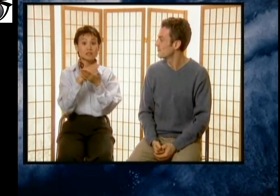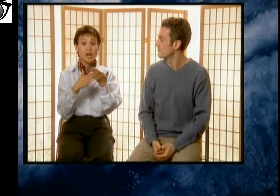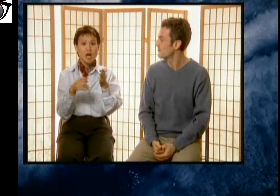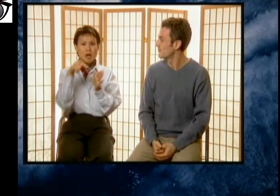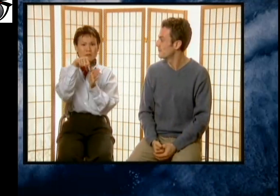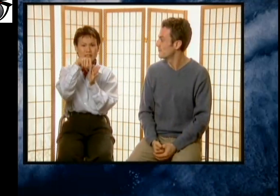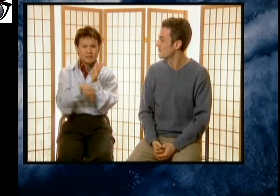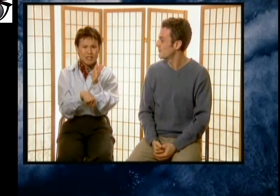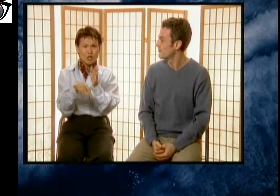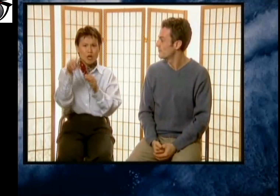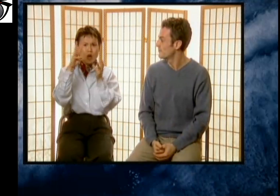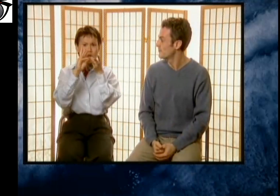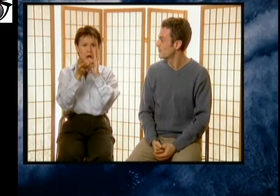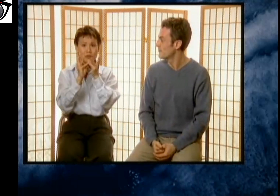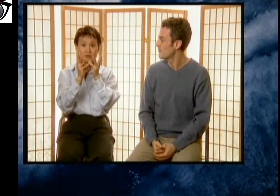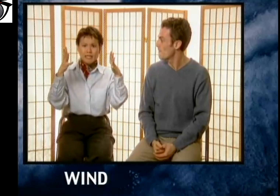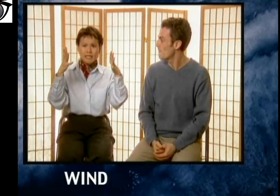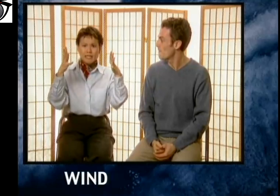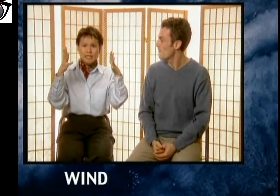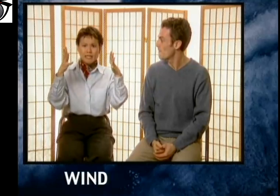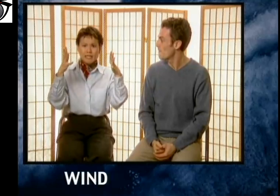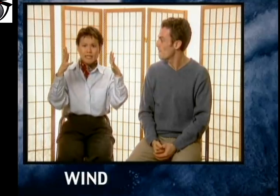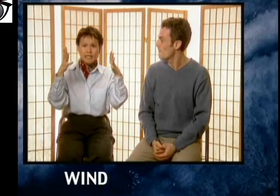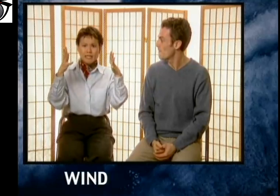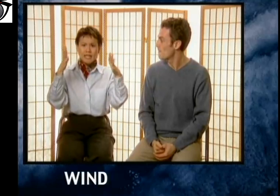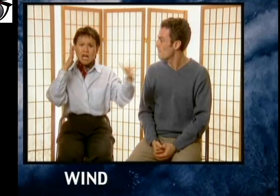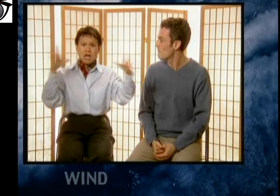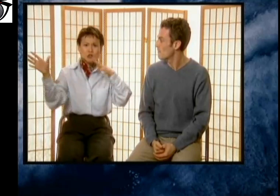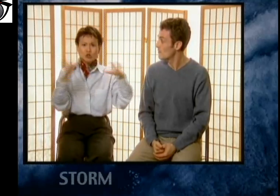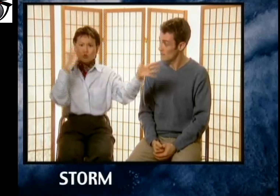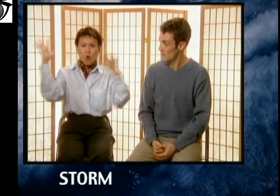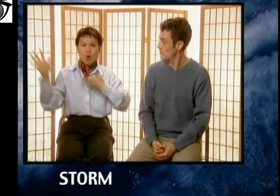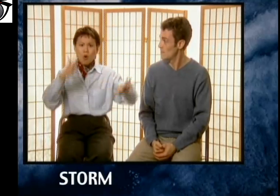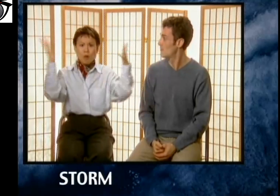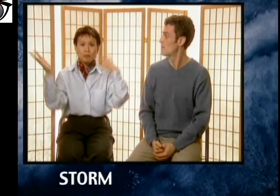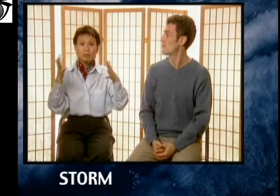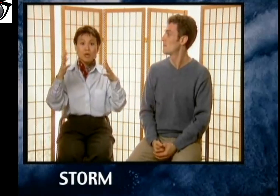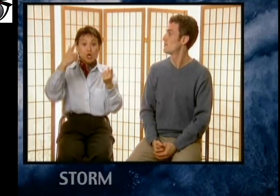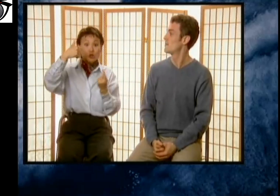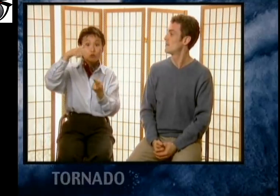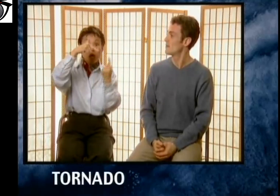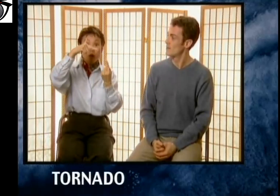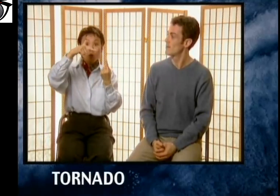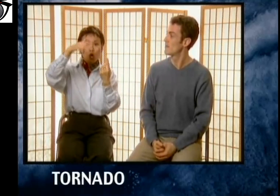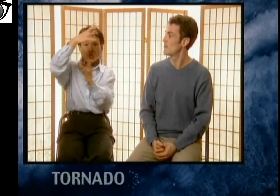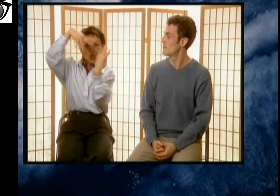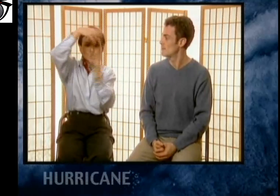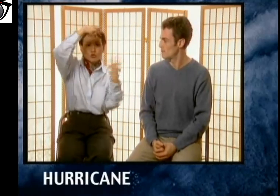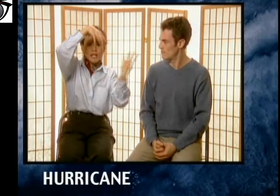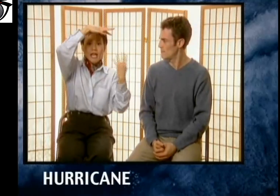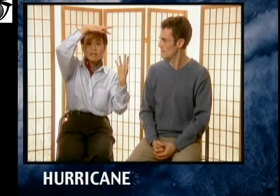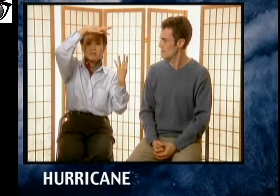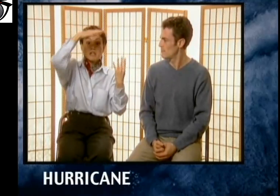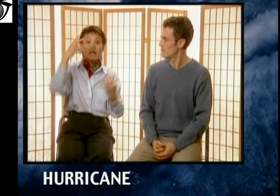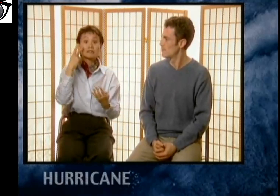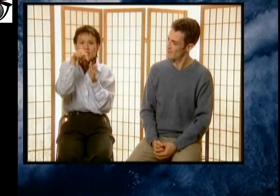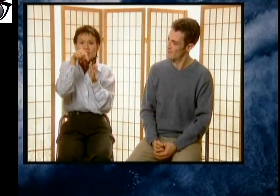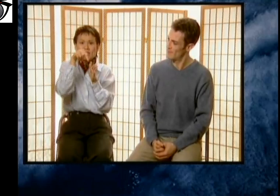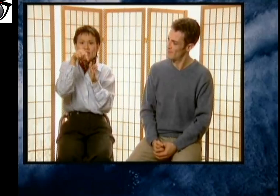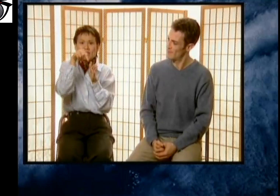Now for some more severe weather. Wind and storm. Tornado and